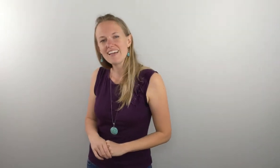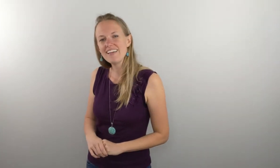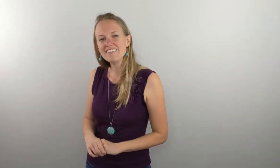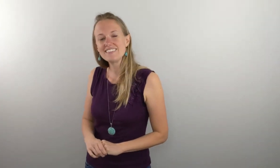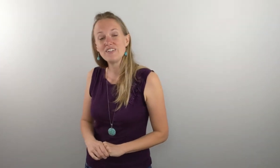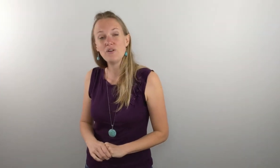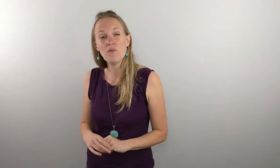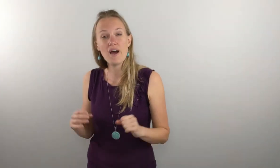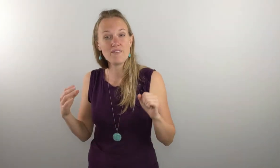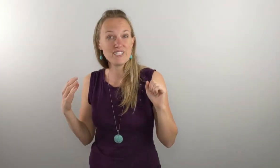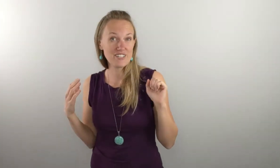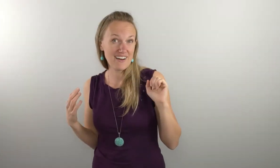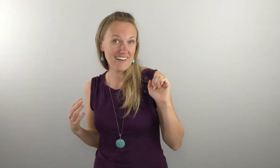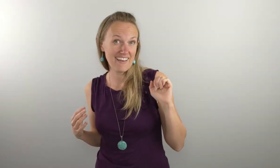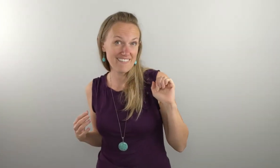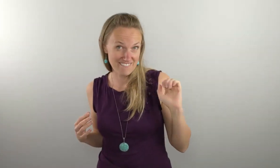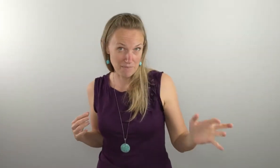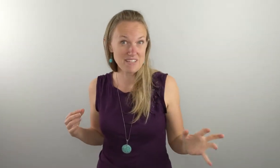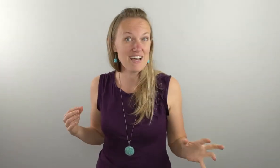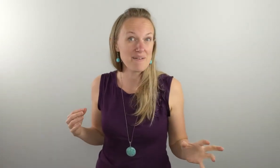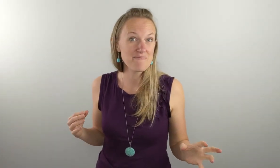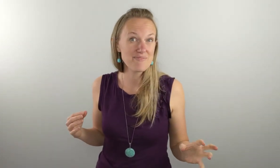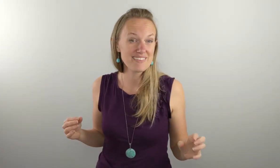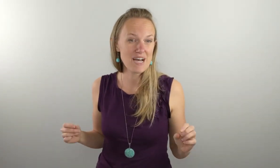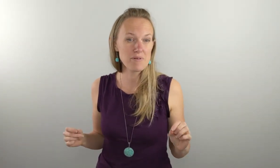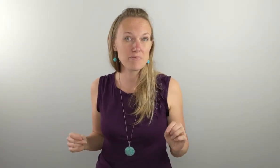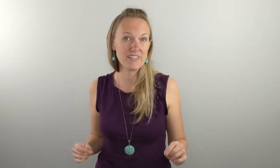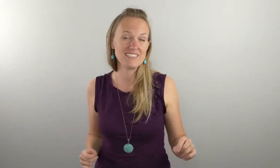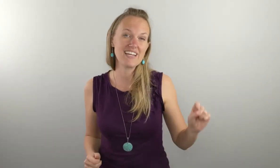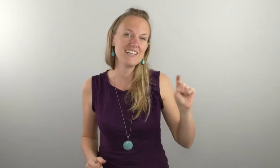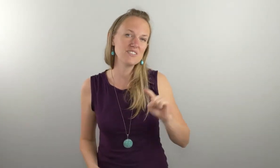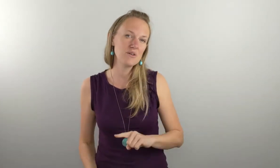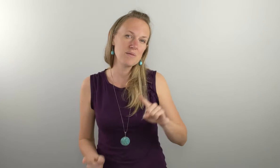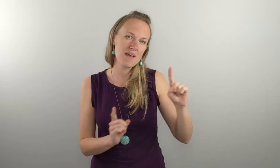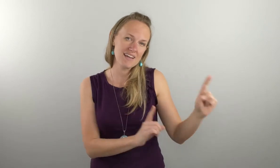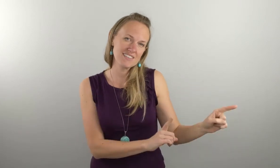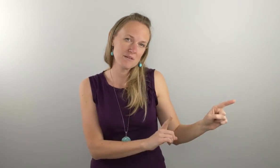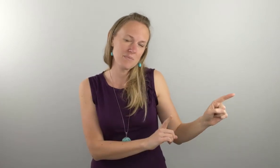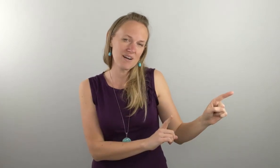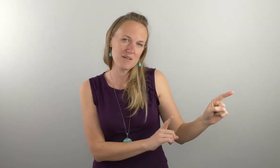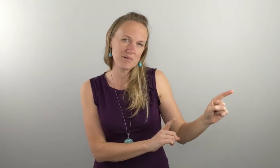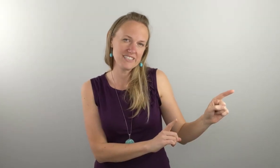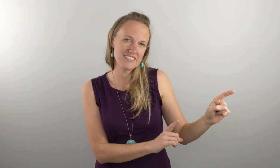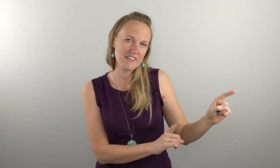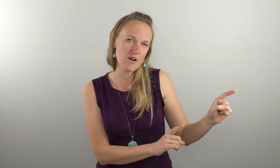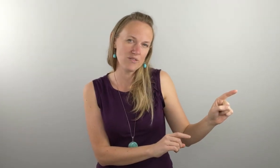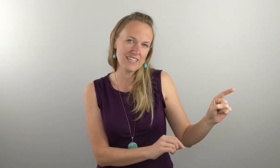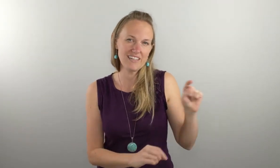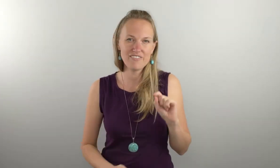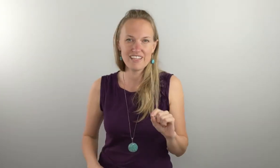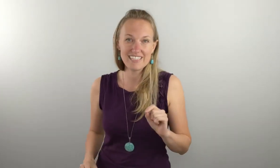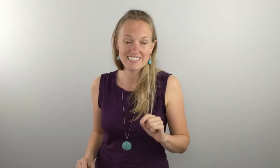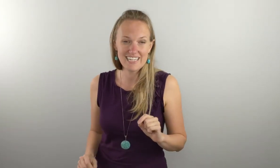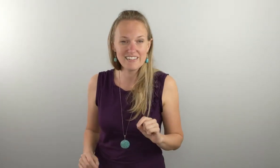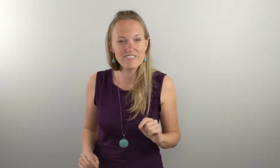Okay, so why don't we try it from the top of the bridge, okay? So going back to the part of the bridge that you only need for the extended